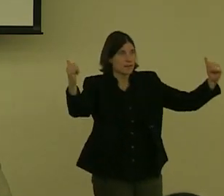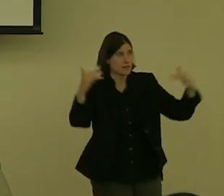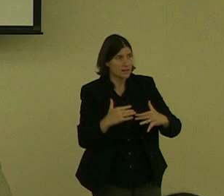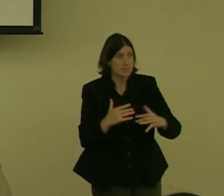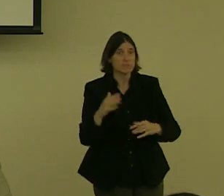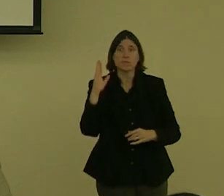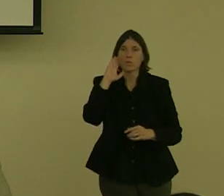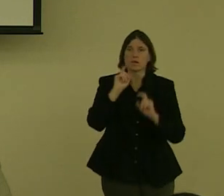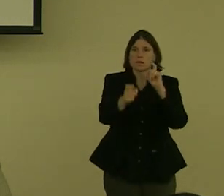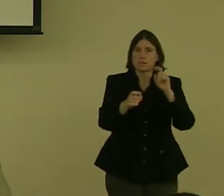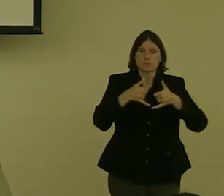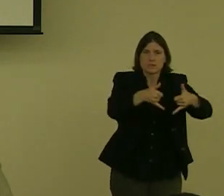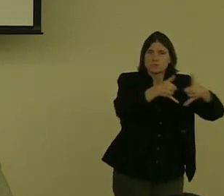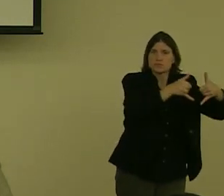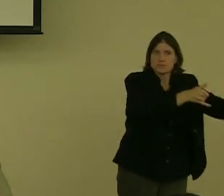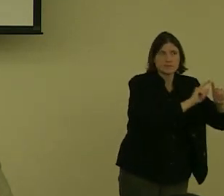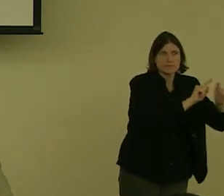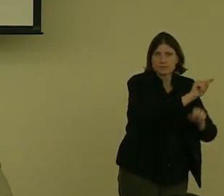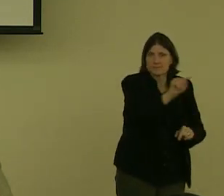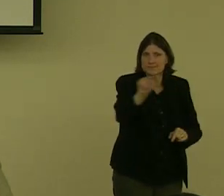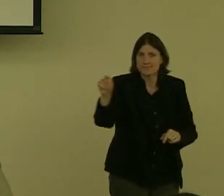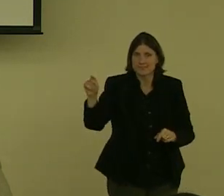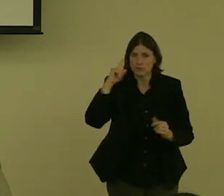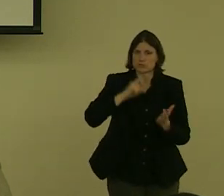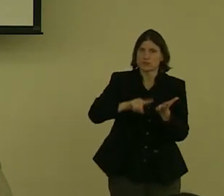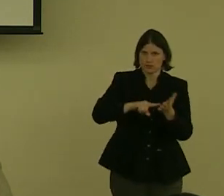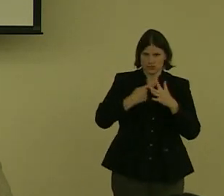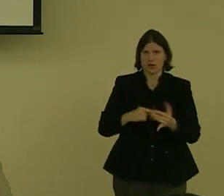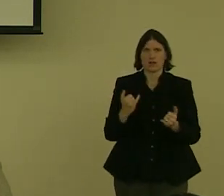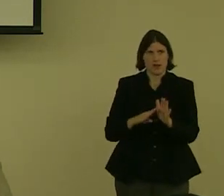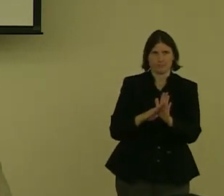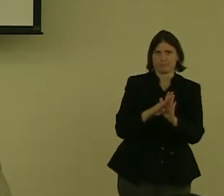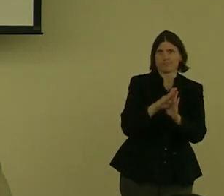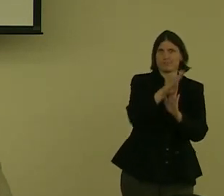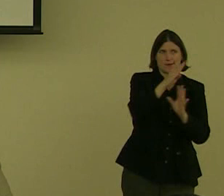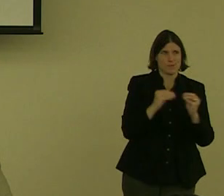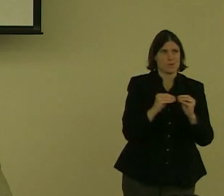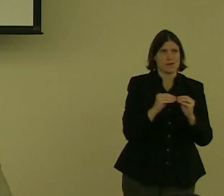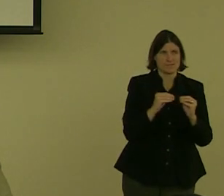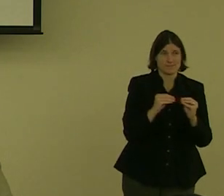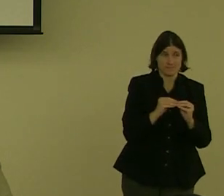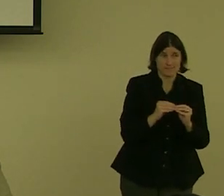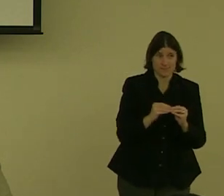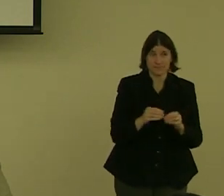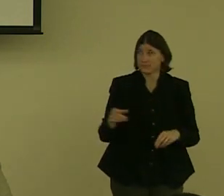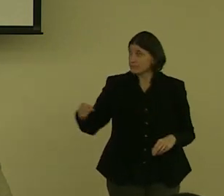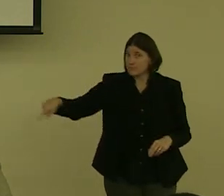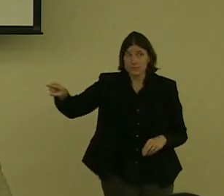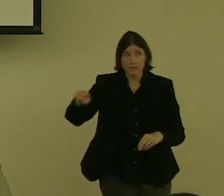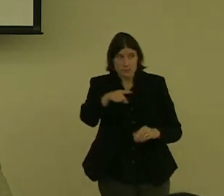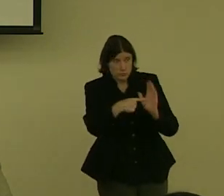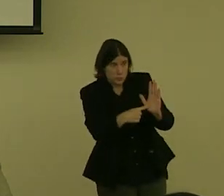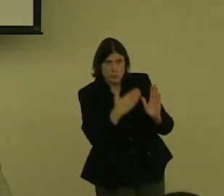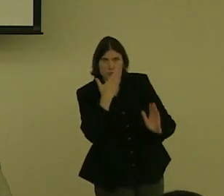happen there. I mean, I think when the work is good, the people will come, right? Yeah. Like from anywhere. So just speaking sort of like